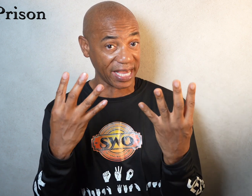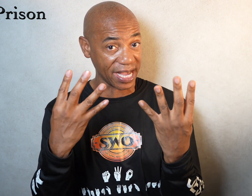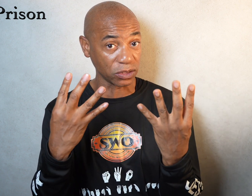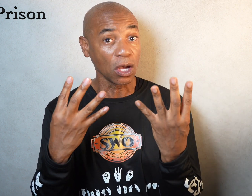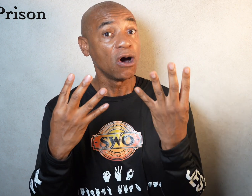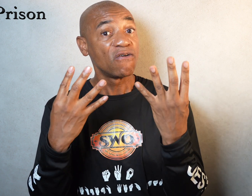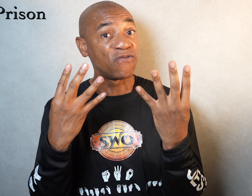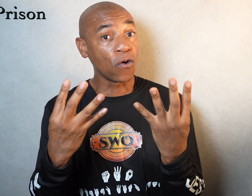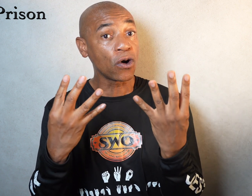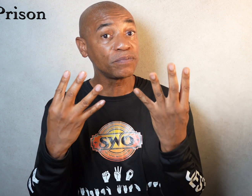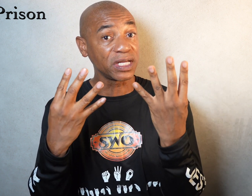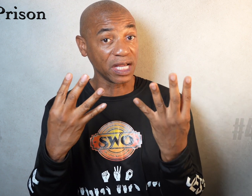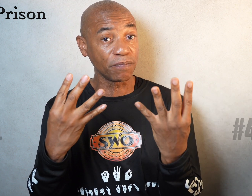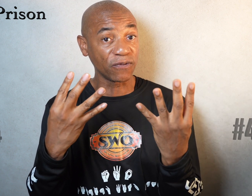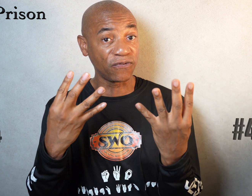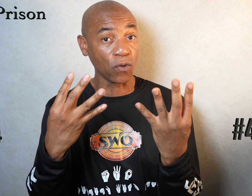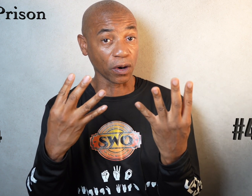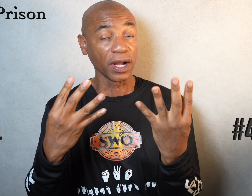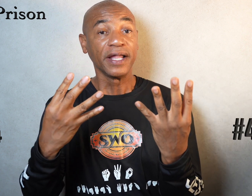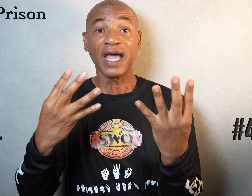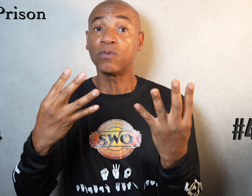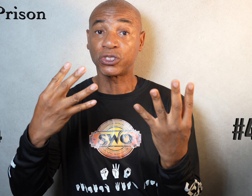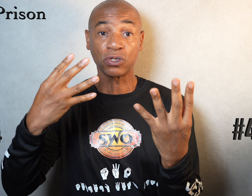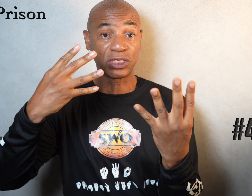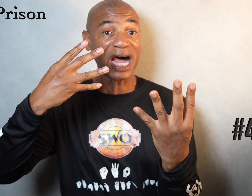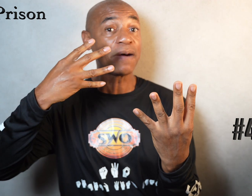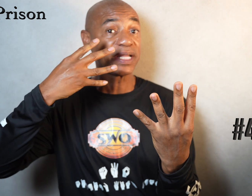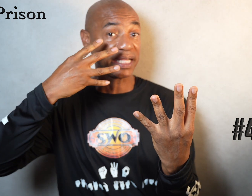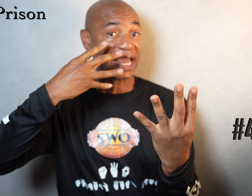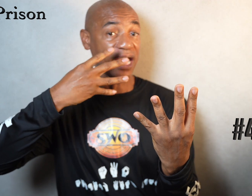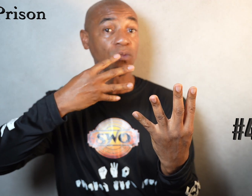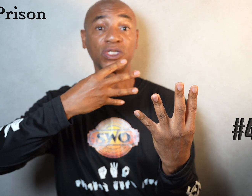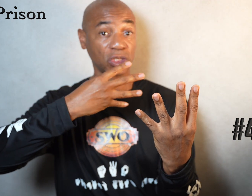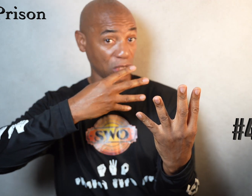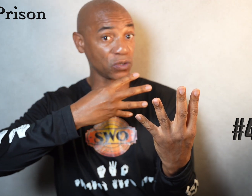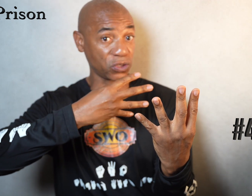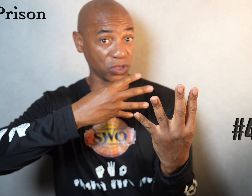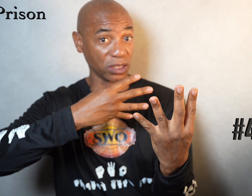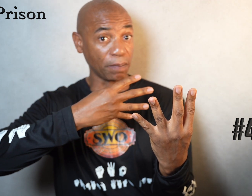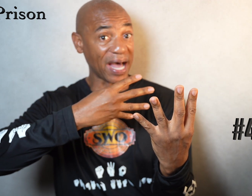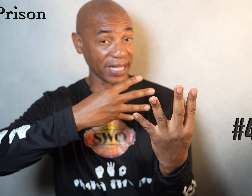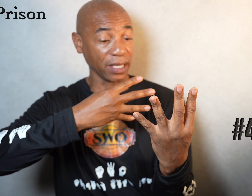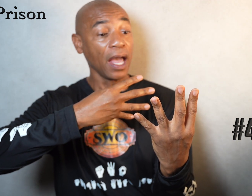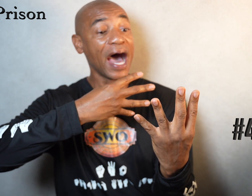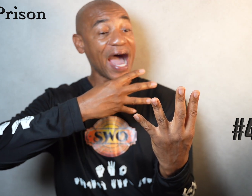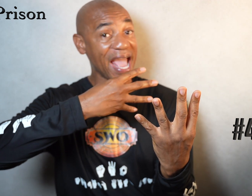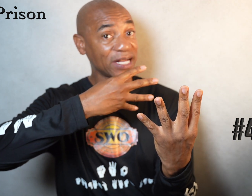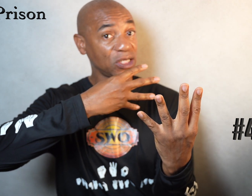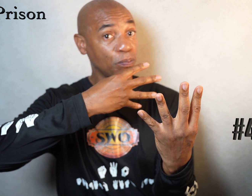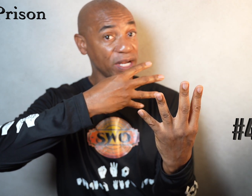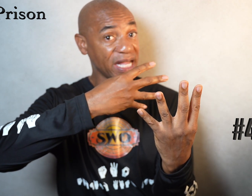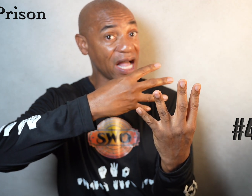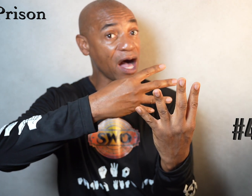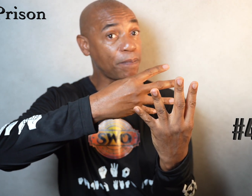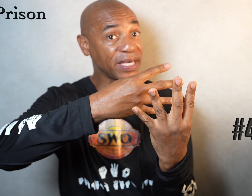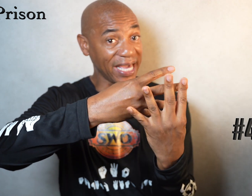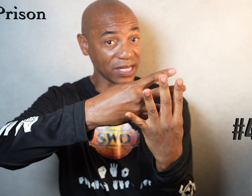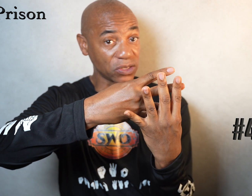hands, form the number 4. Now, with your dominant hand, which is closer to the body, I actually bring that up against